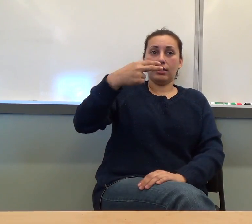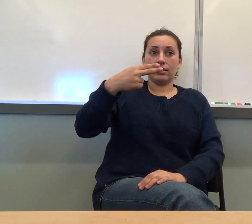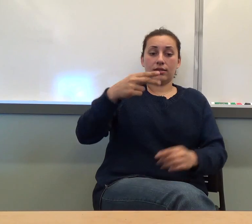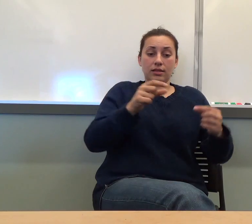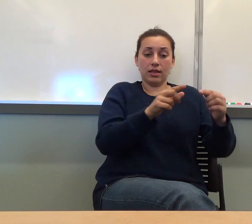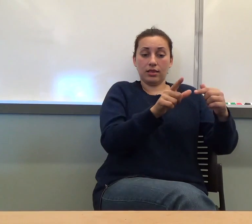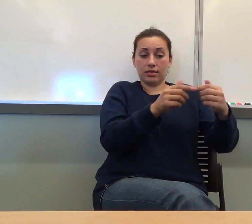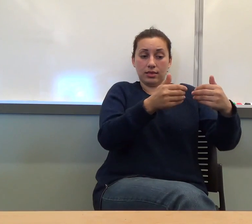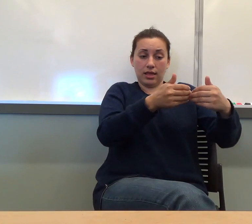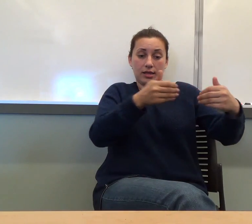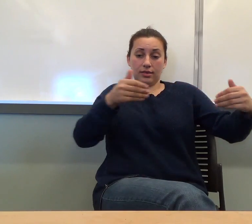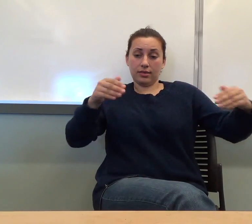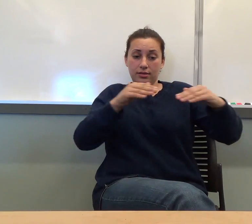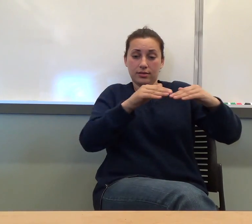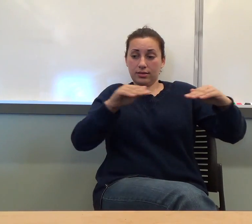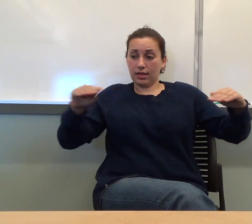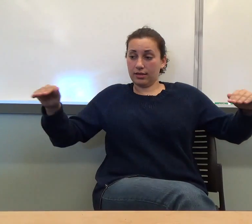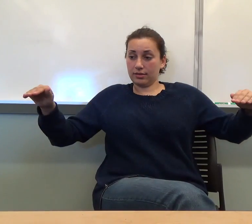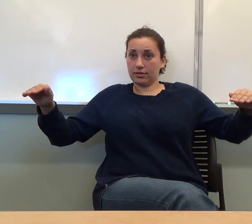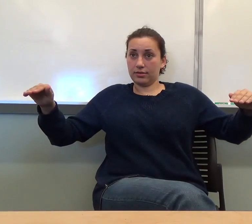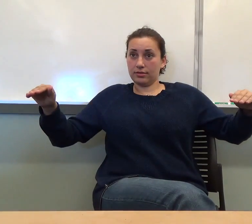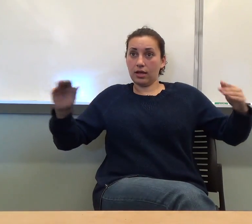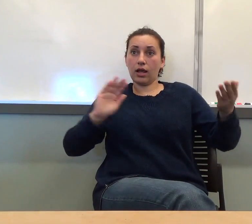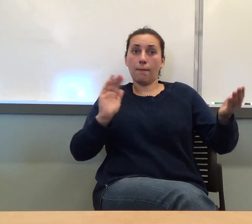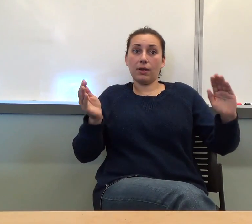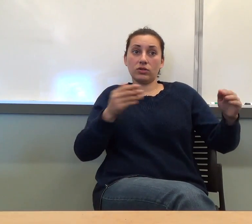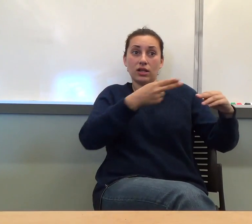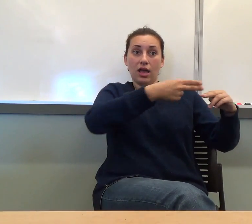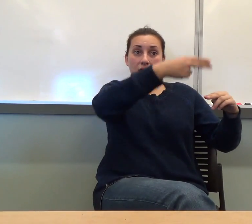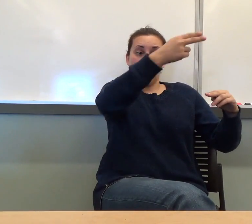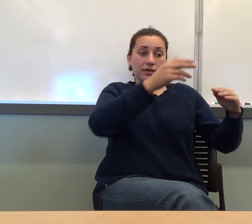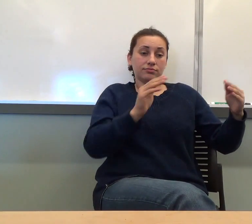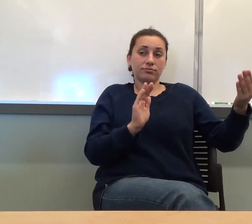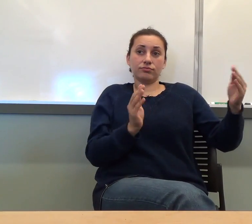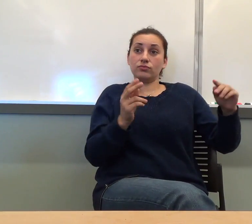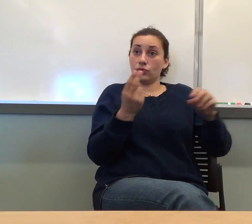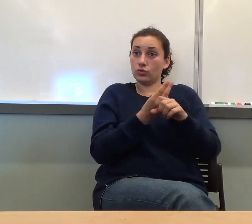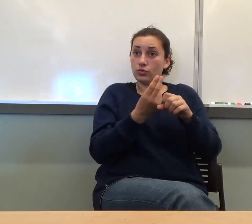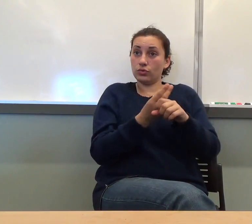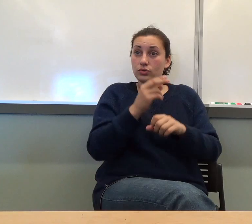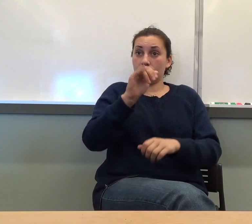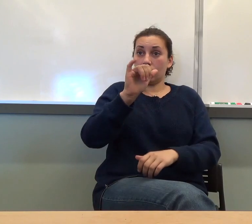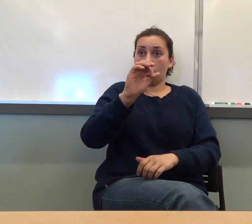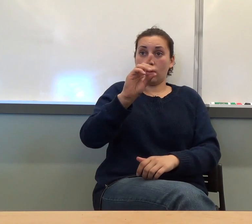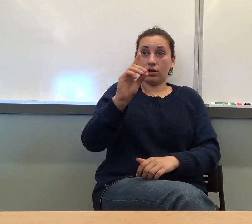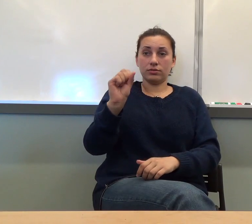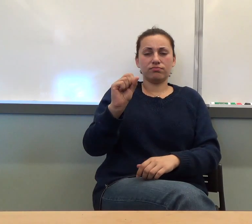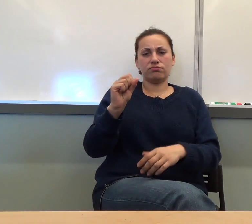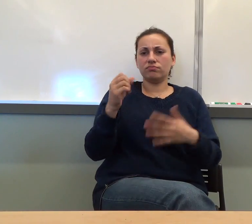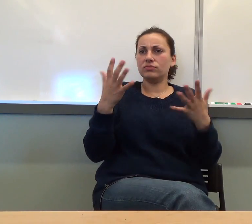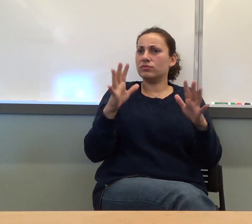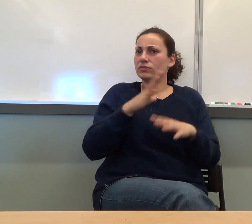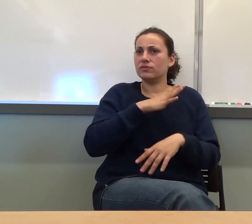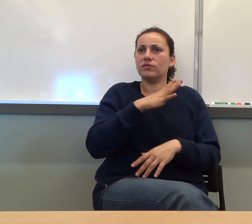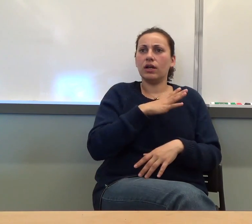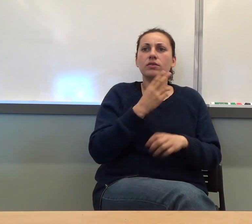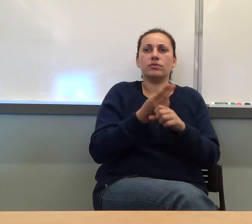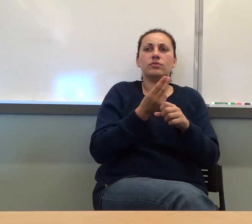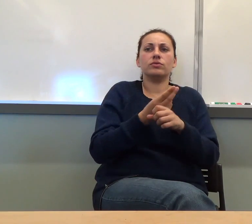The ratio of the length to the height, if you're using yards, this is already in yards, so that's the ratio of 12 to something, but this is